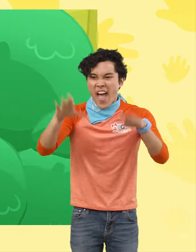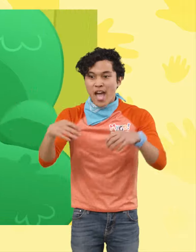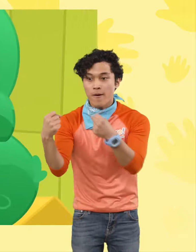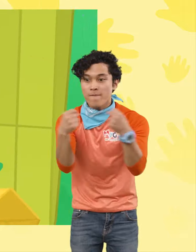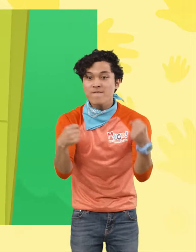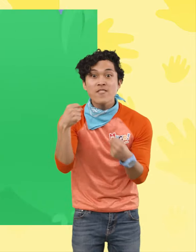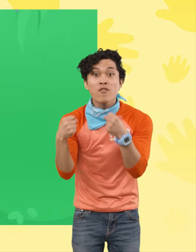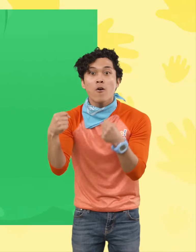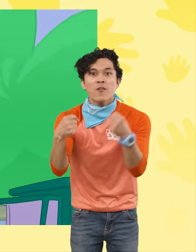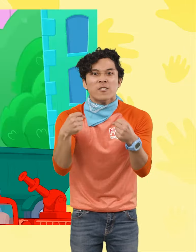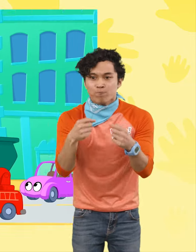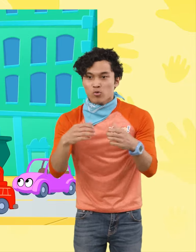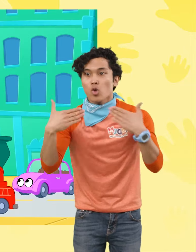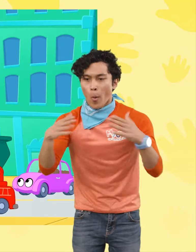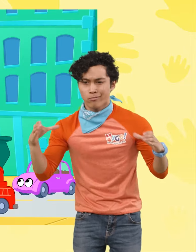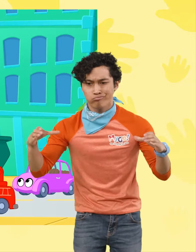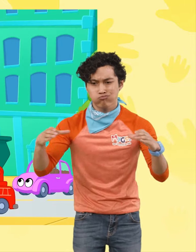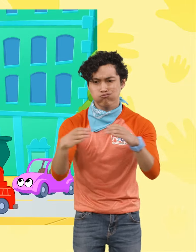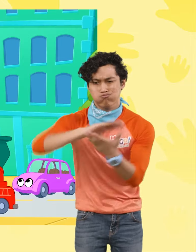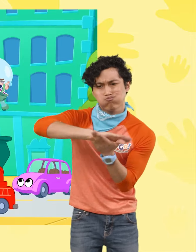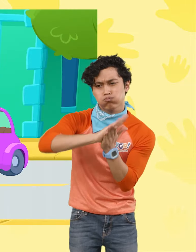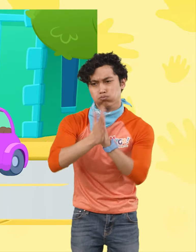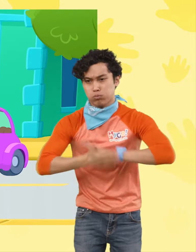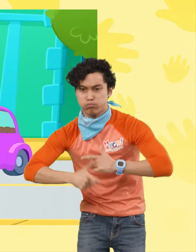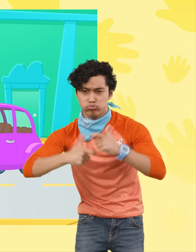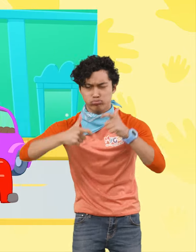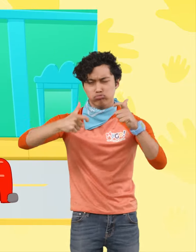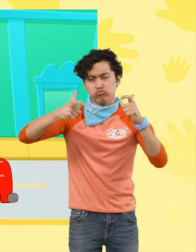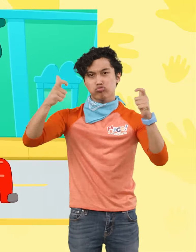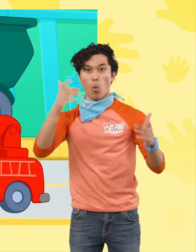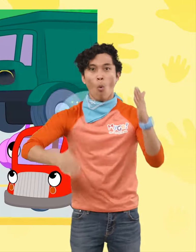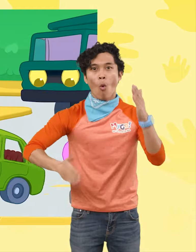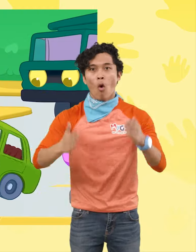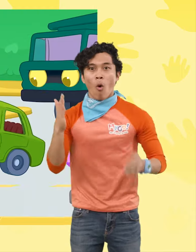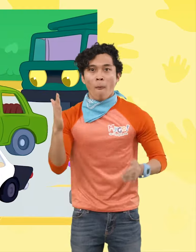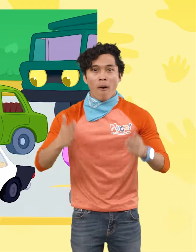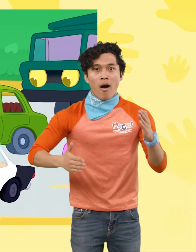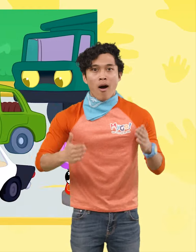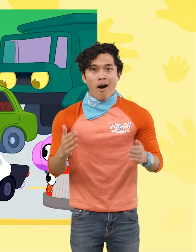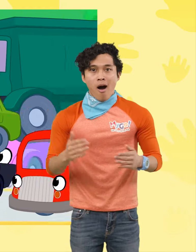Vehicles, join forces and become a mega robot!